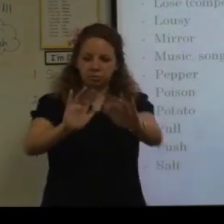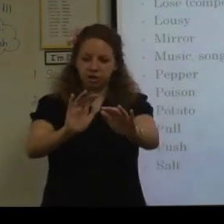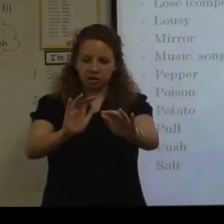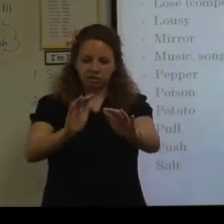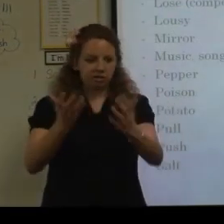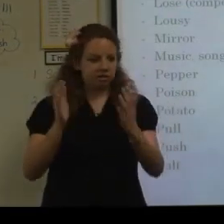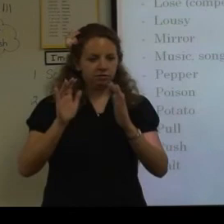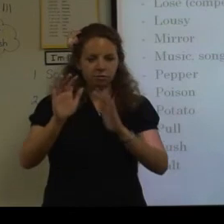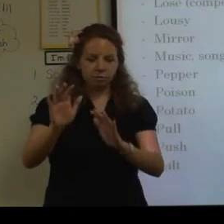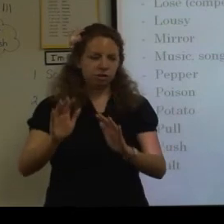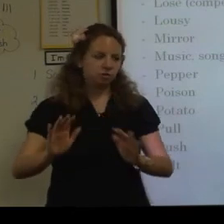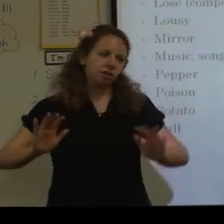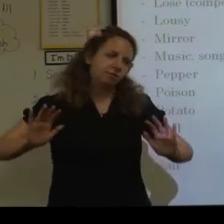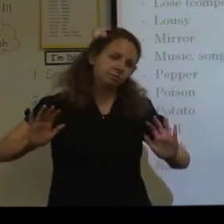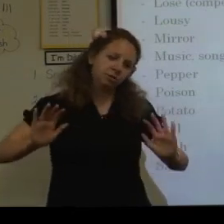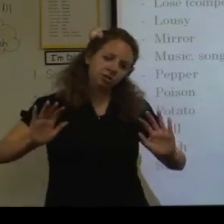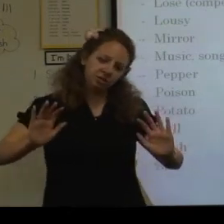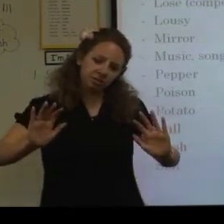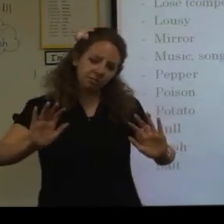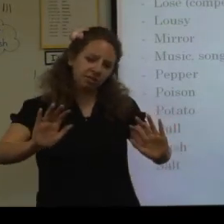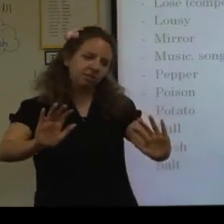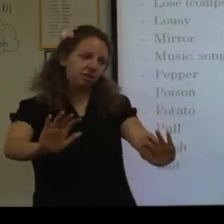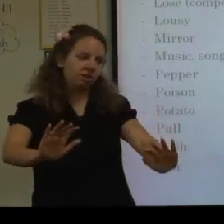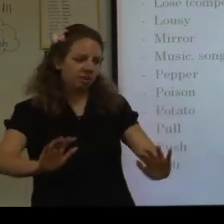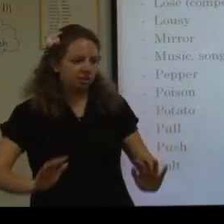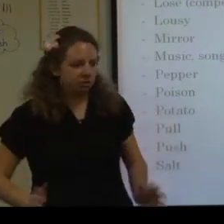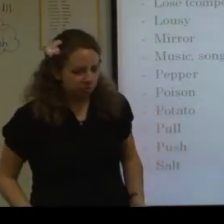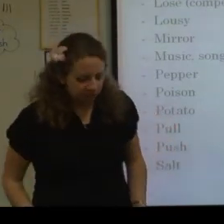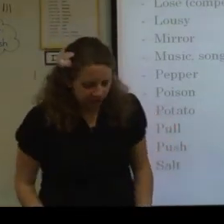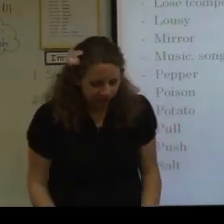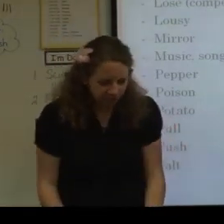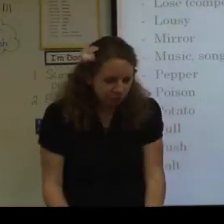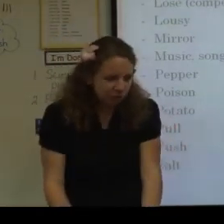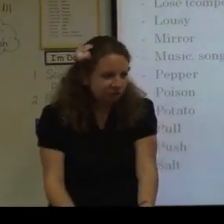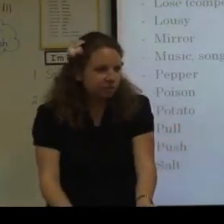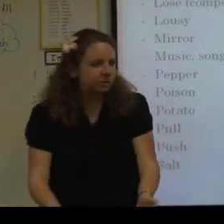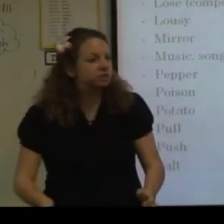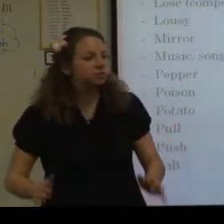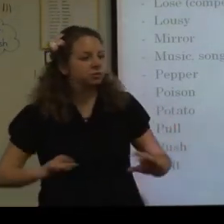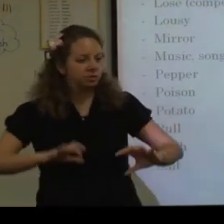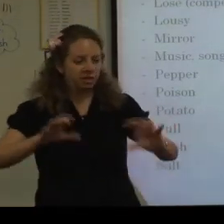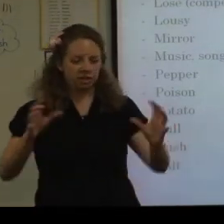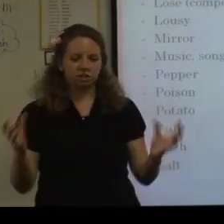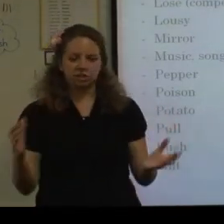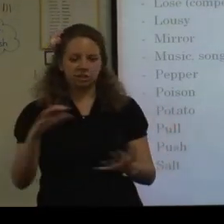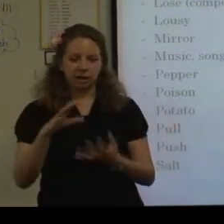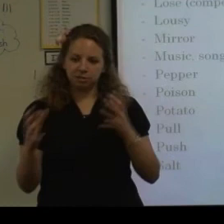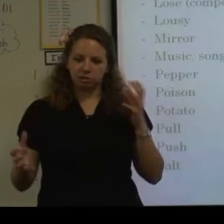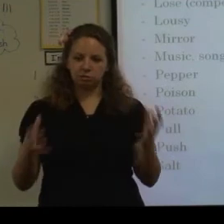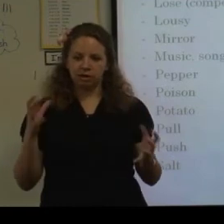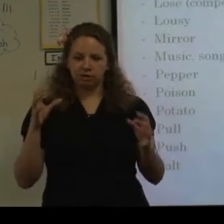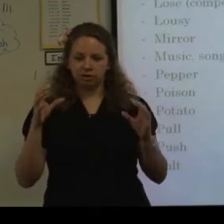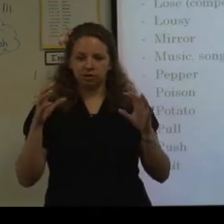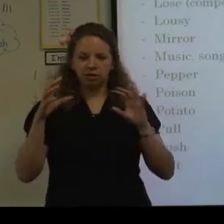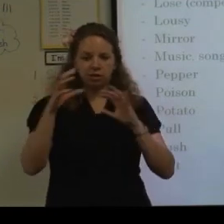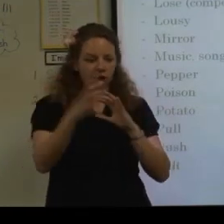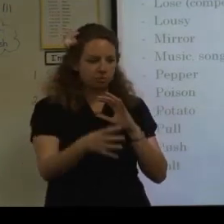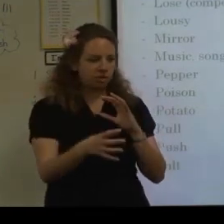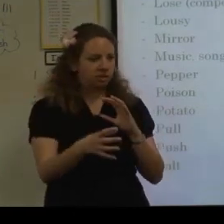work for push, or I was pushing something along, it's really heavy, I was pushing it this way, so you would kind of just adapt it to whatever the object is